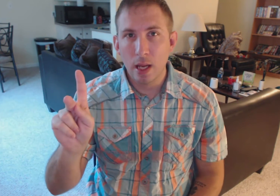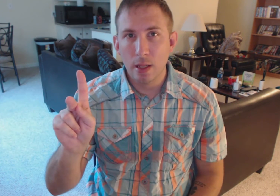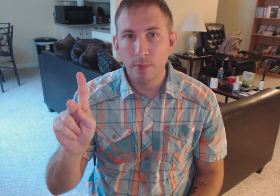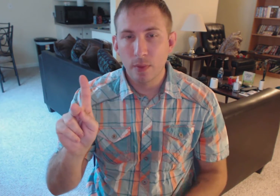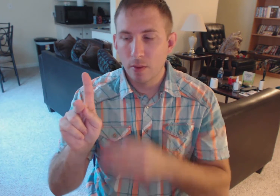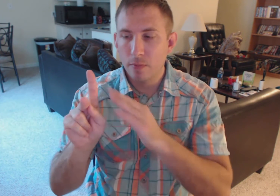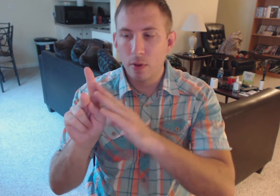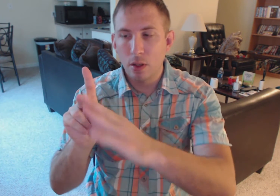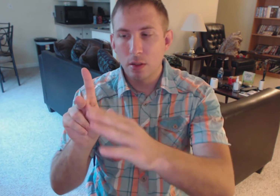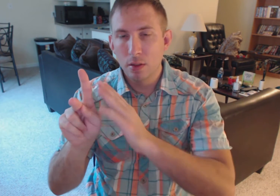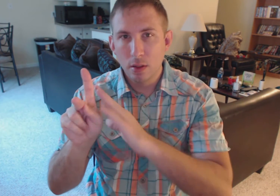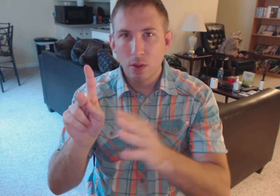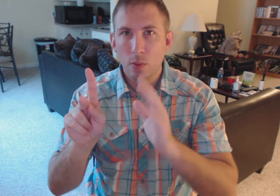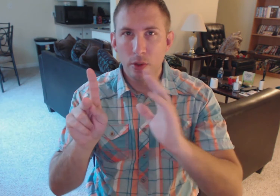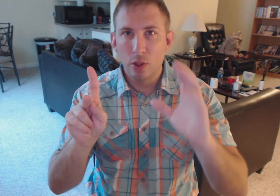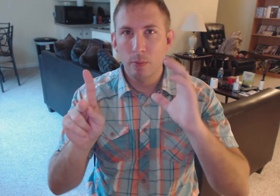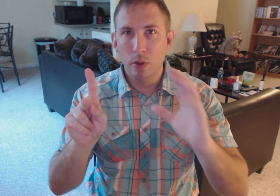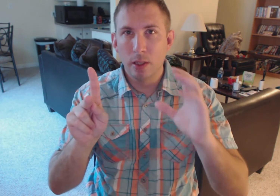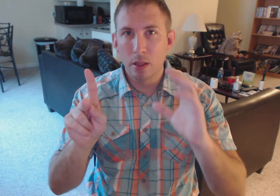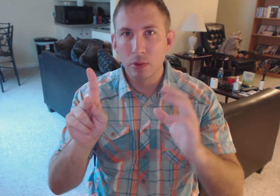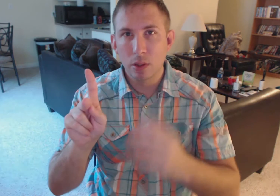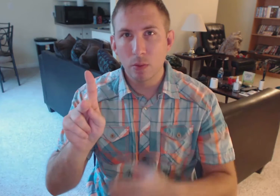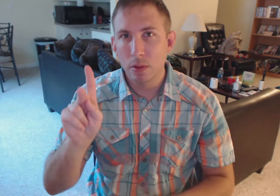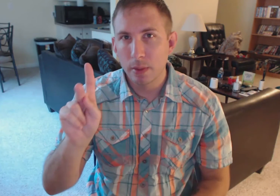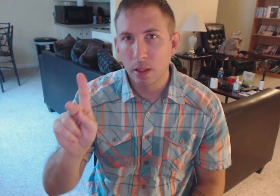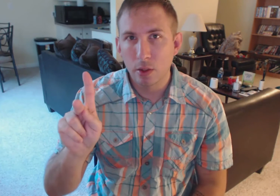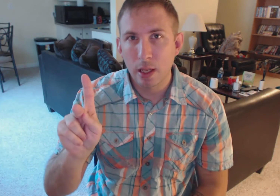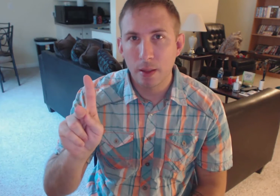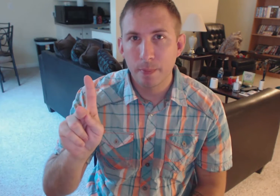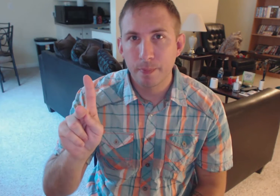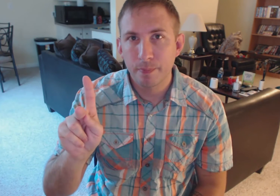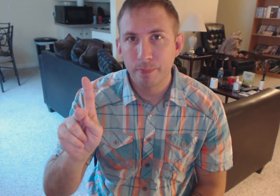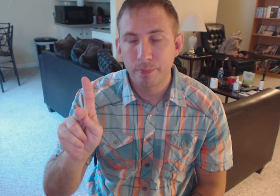K front. When you communicate with someone, we letter K.